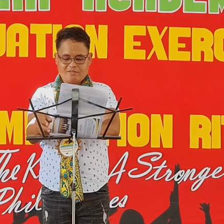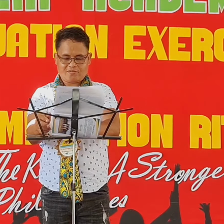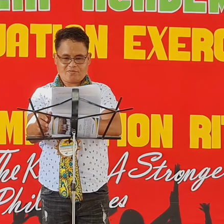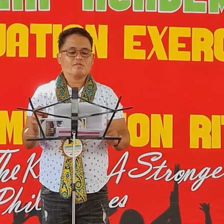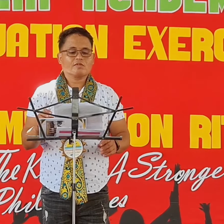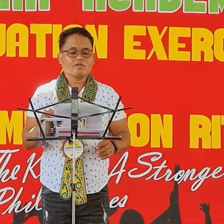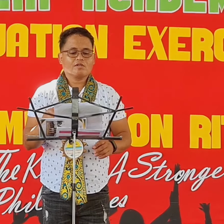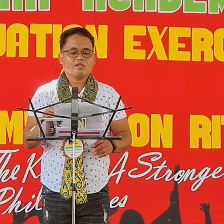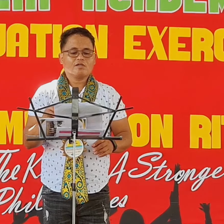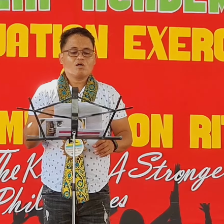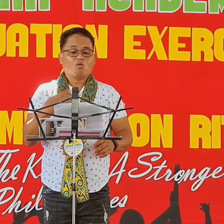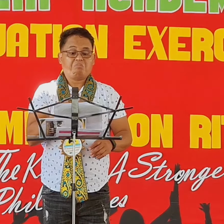She did not complain.